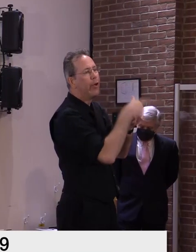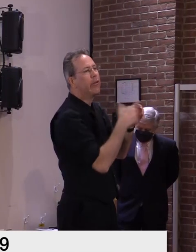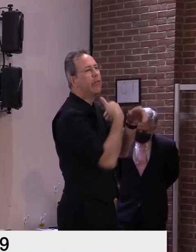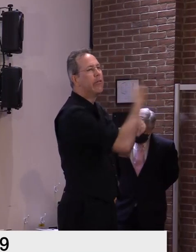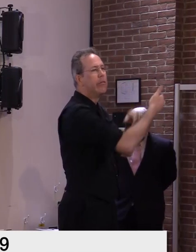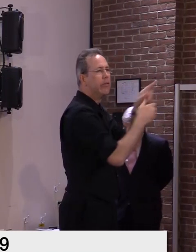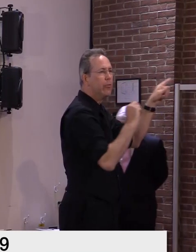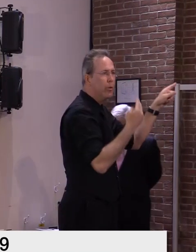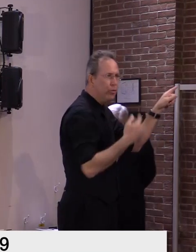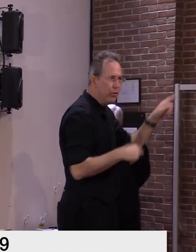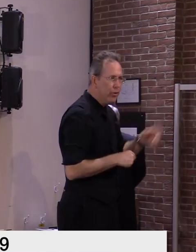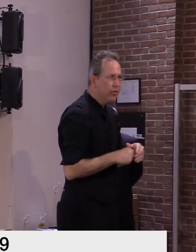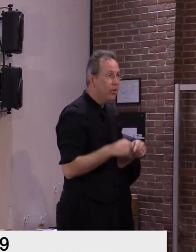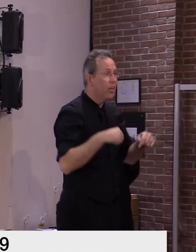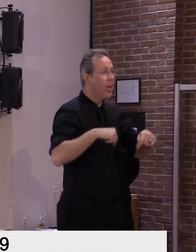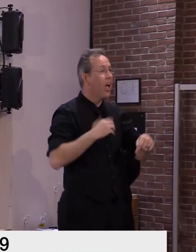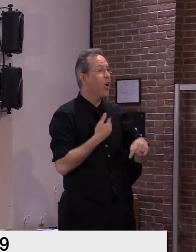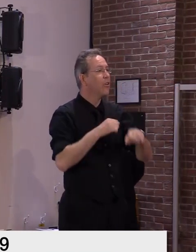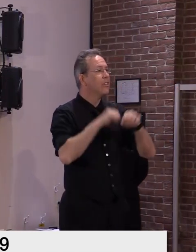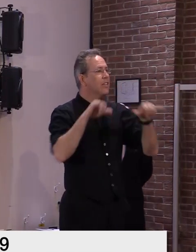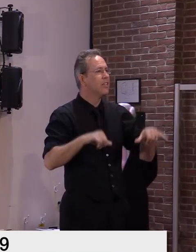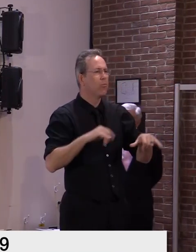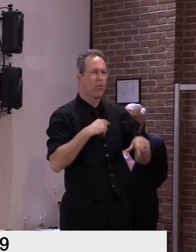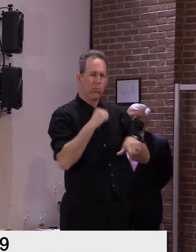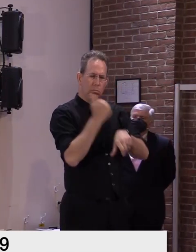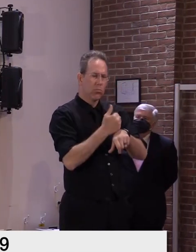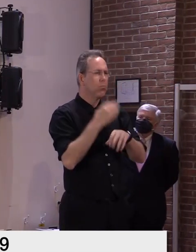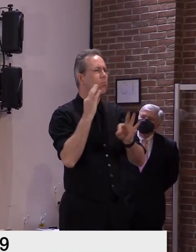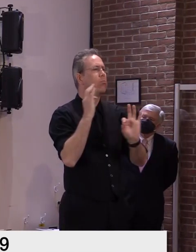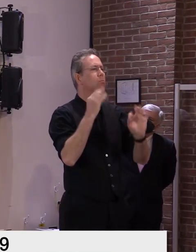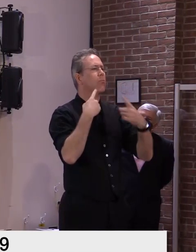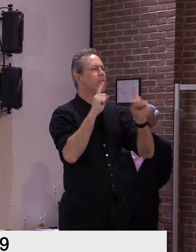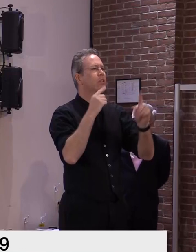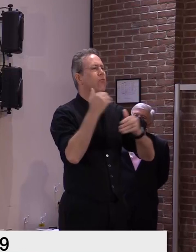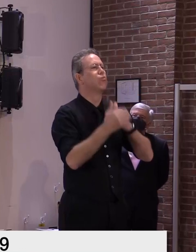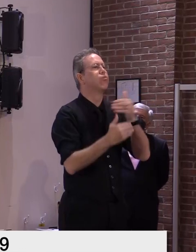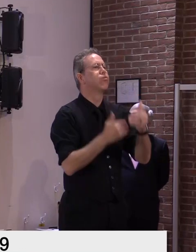place. And for those who are